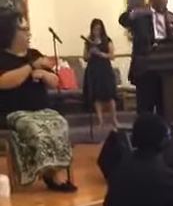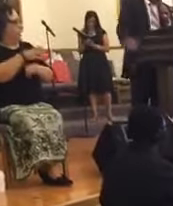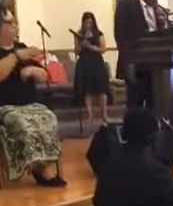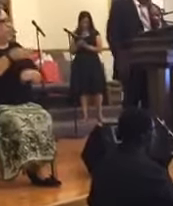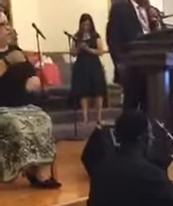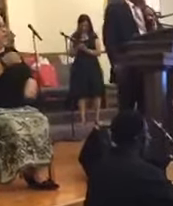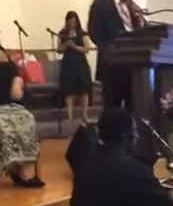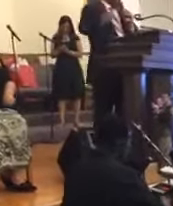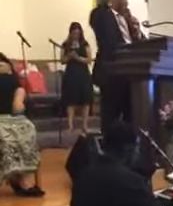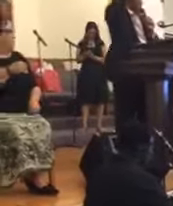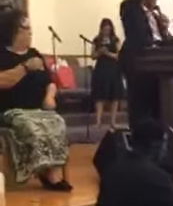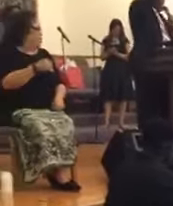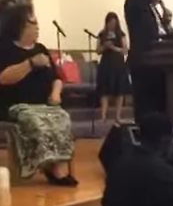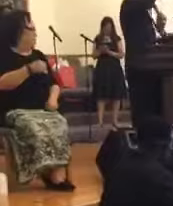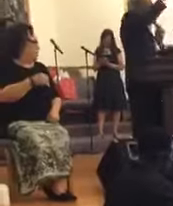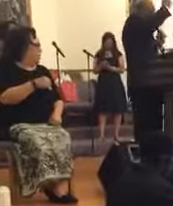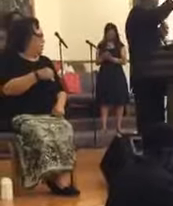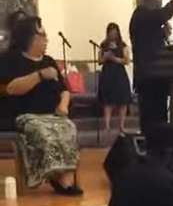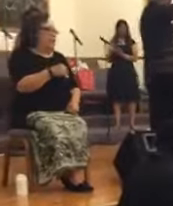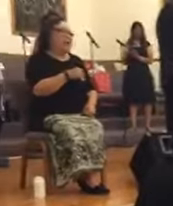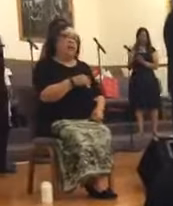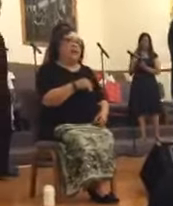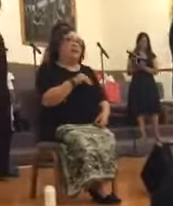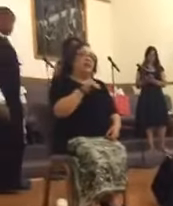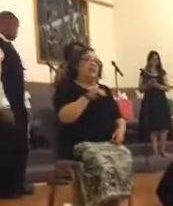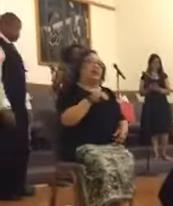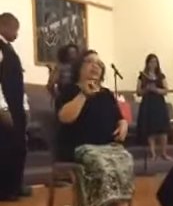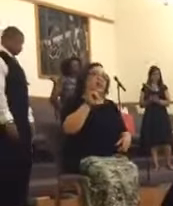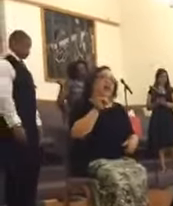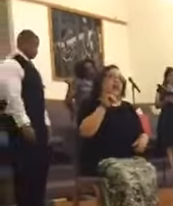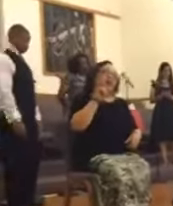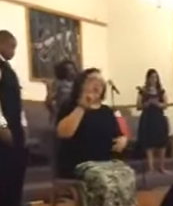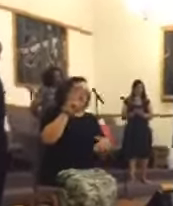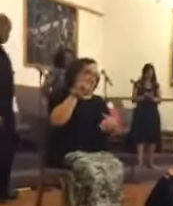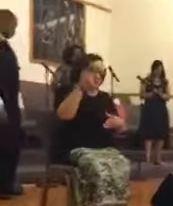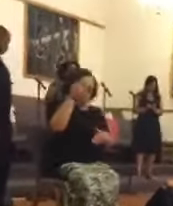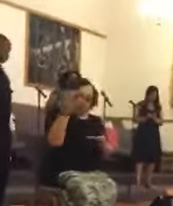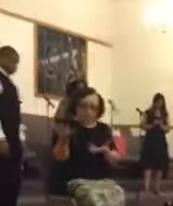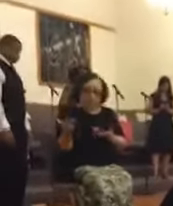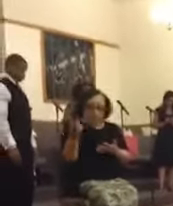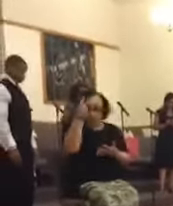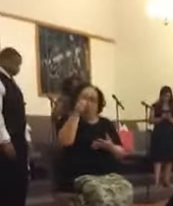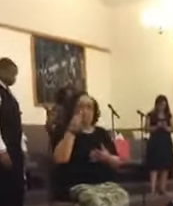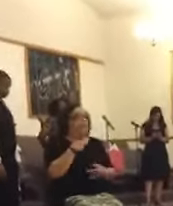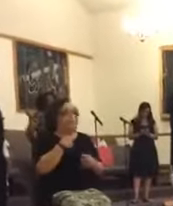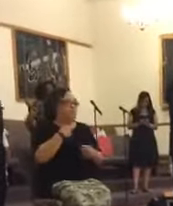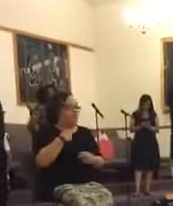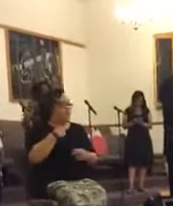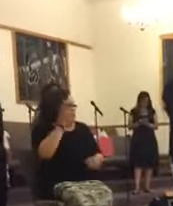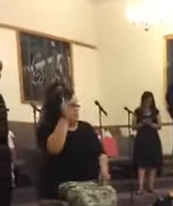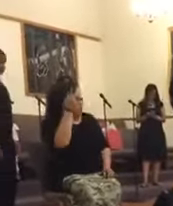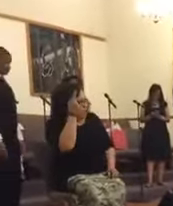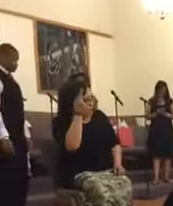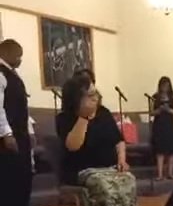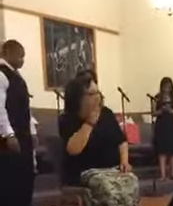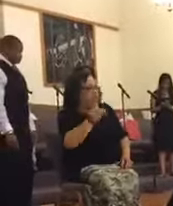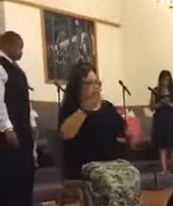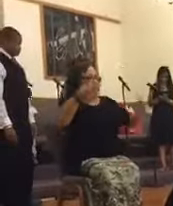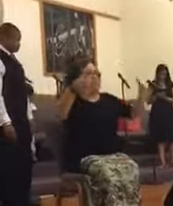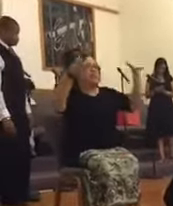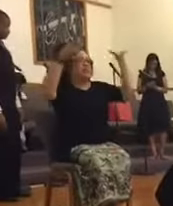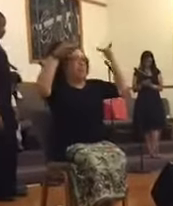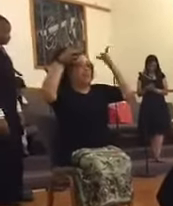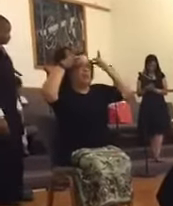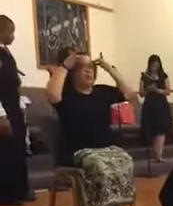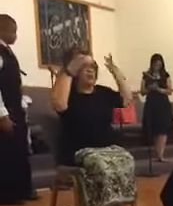it's laid up for me. It's laid up for me. A crown of righteousness. A crown of righteousness. Yeah. Which the righteous is. My. I